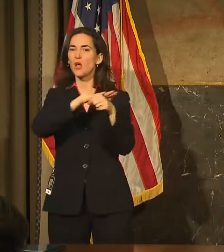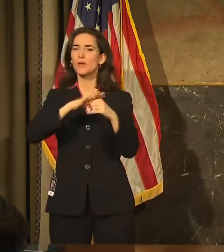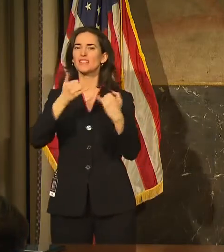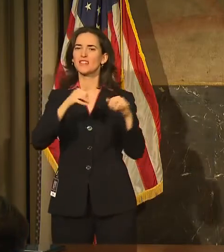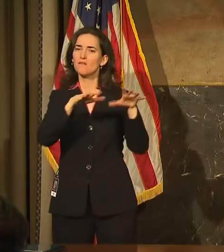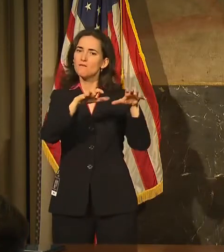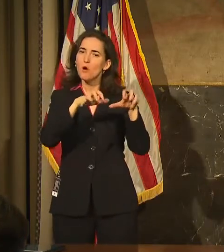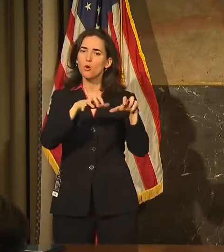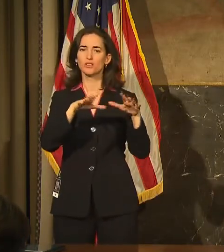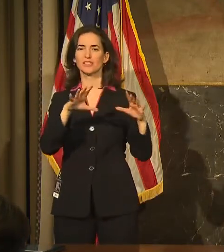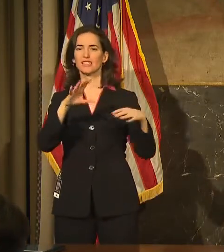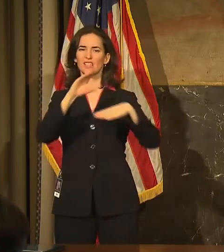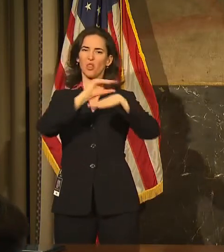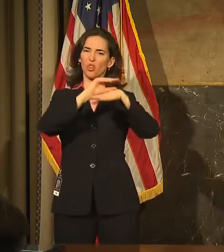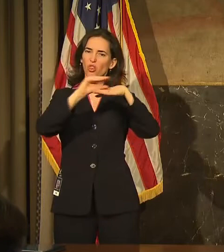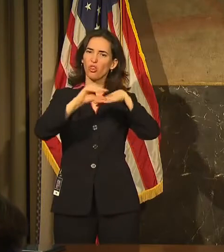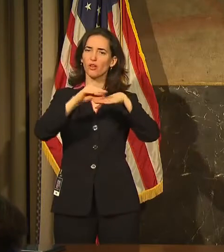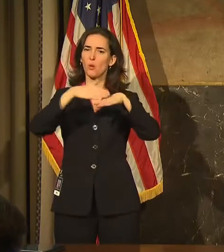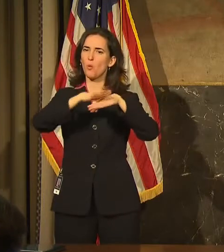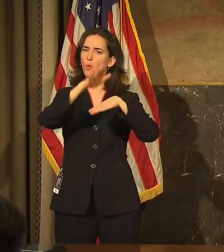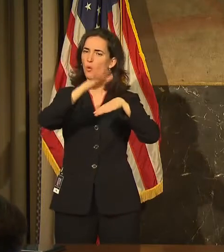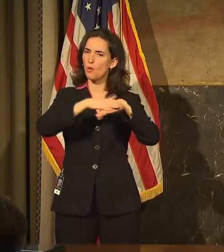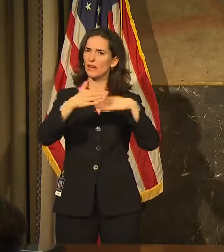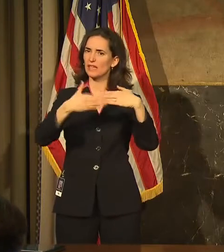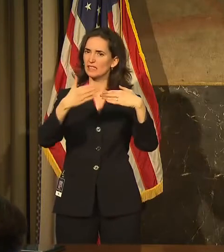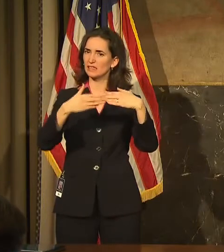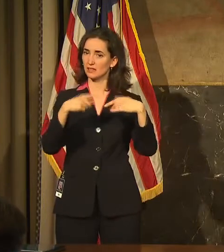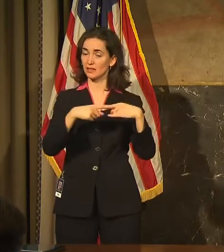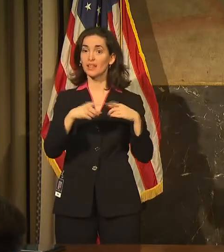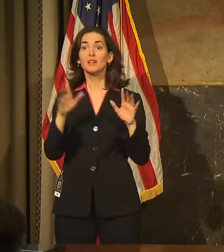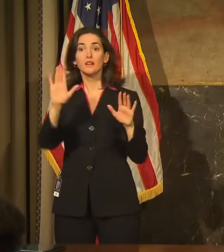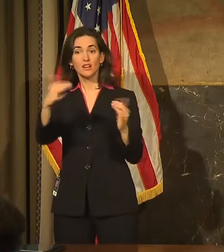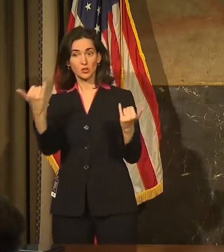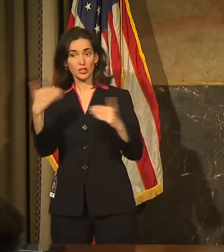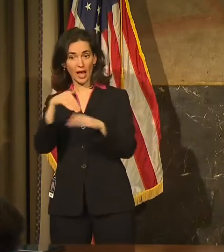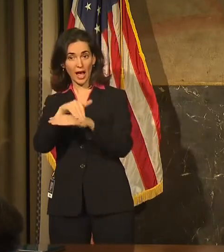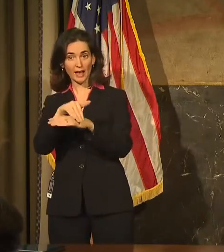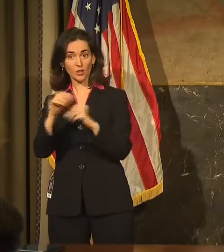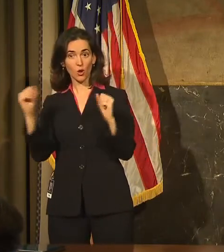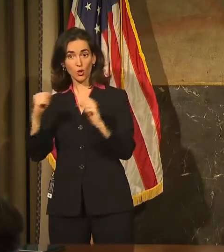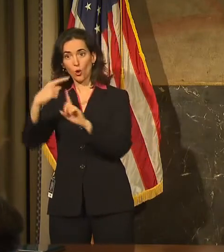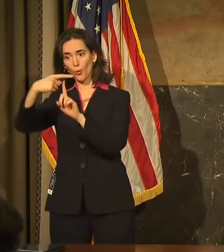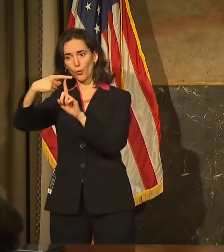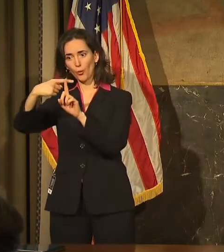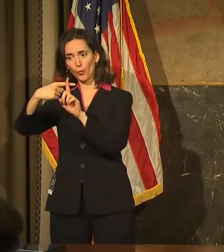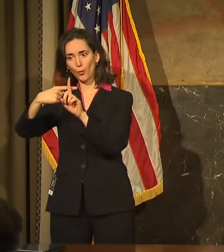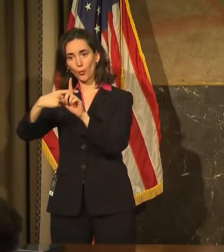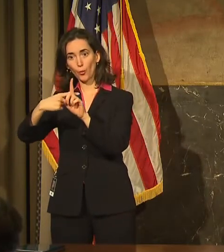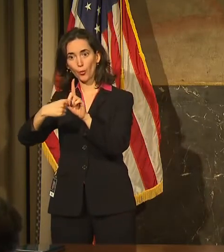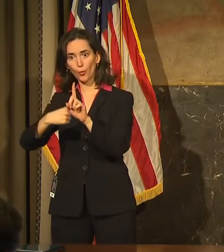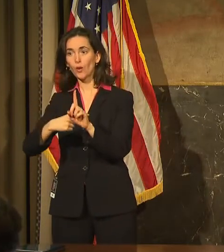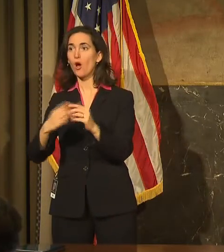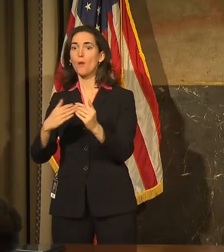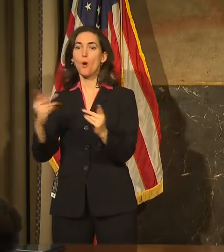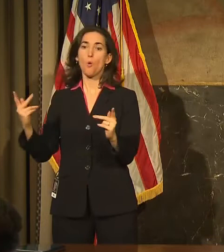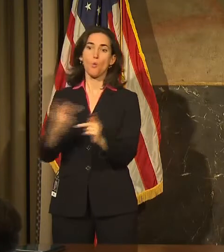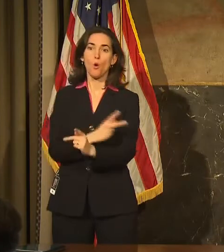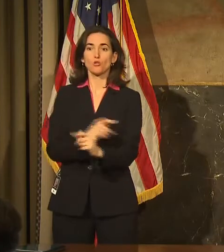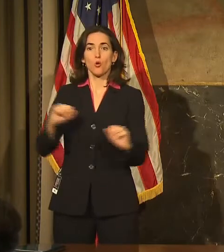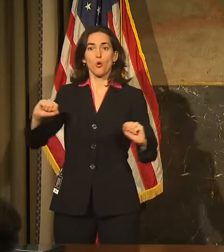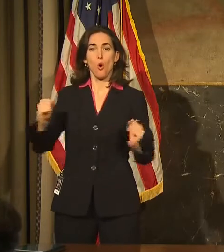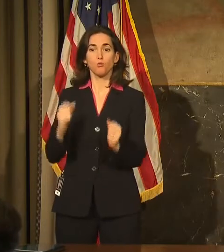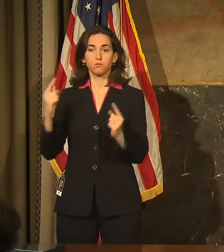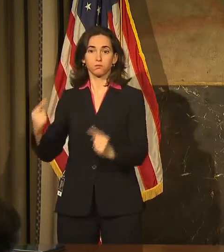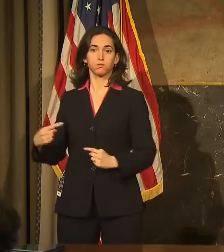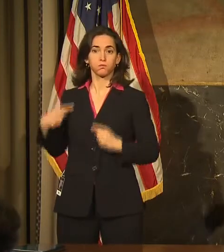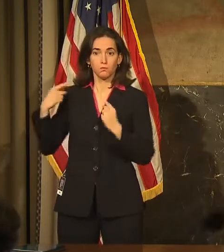snow, and we have overnight temperatures tonight are going to be at or near record lows in North